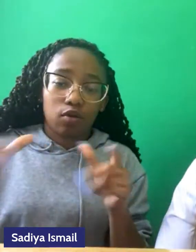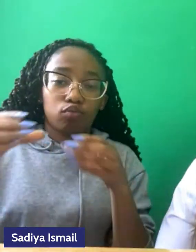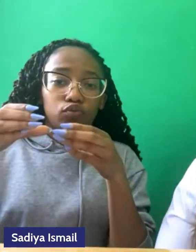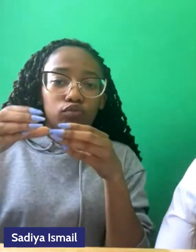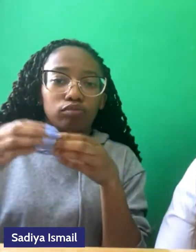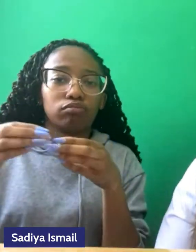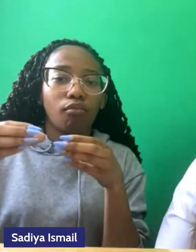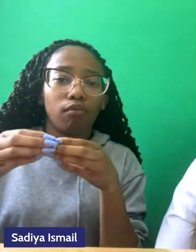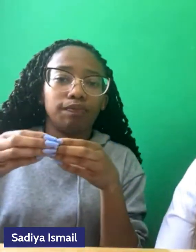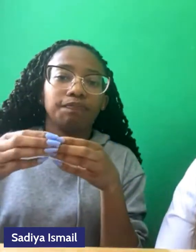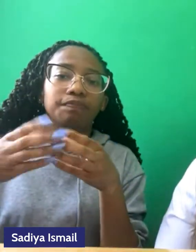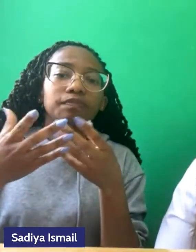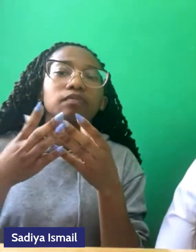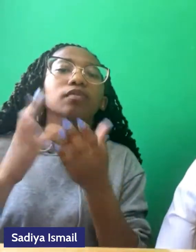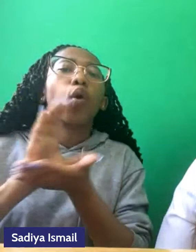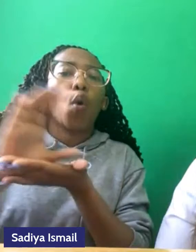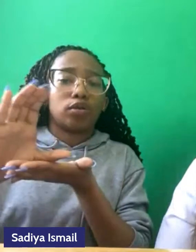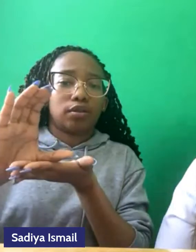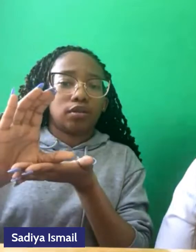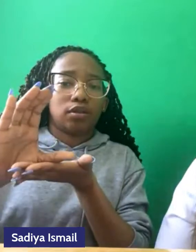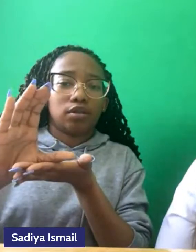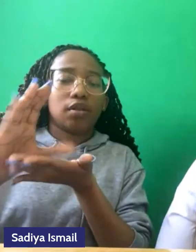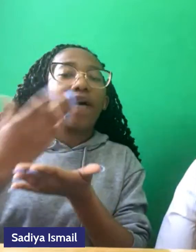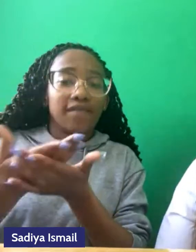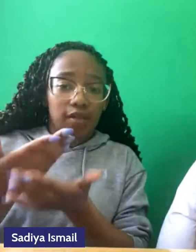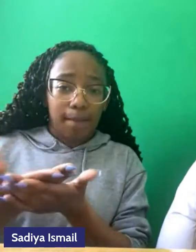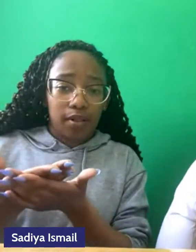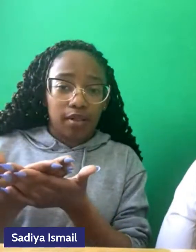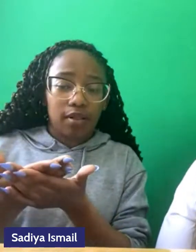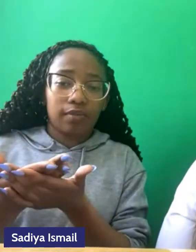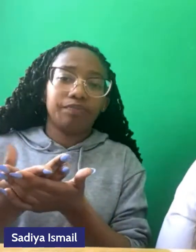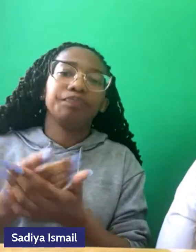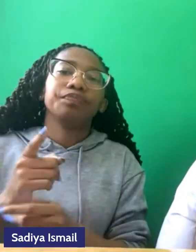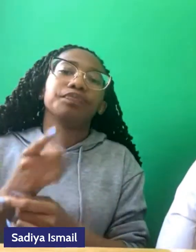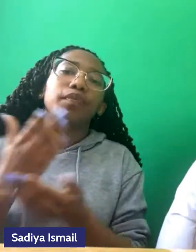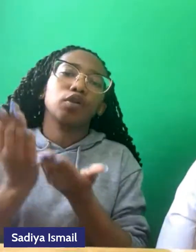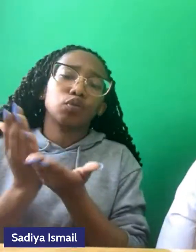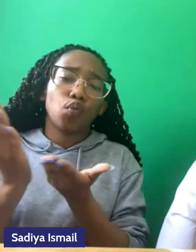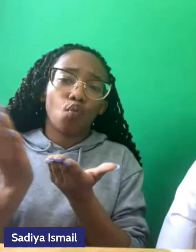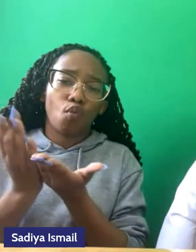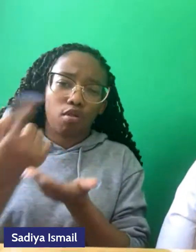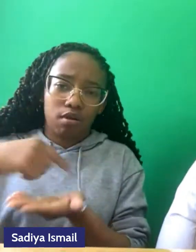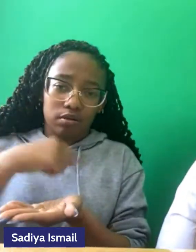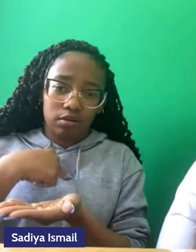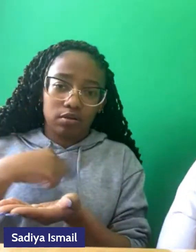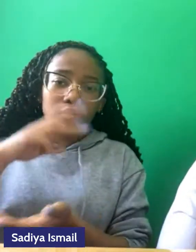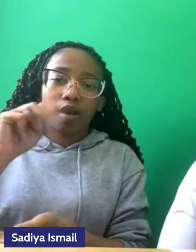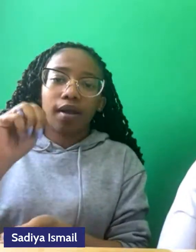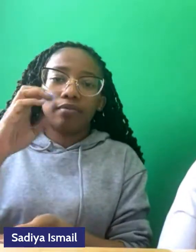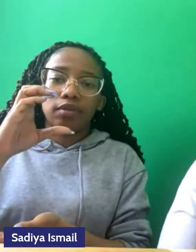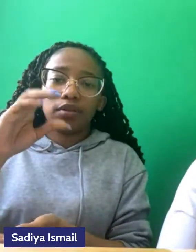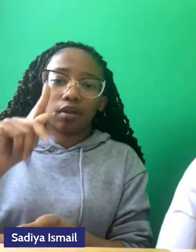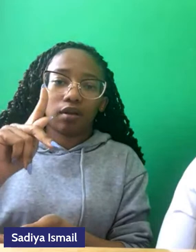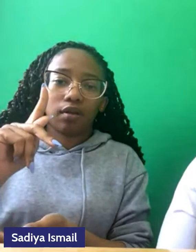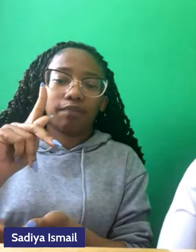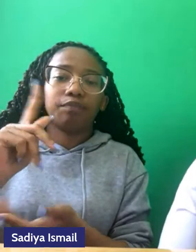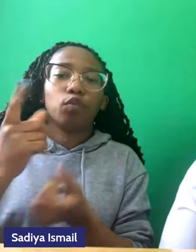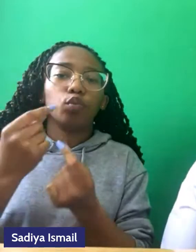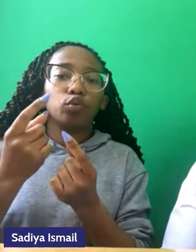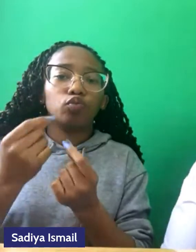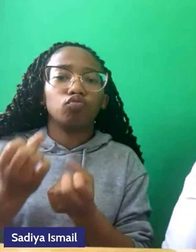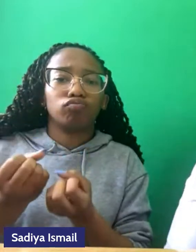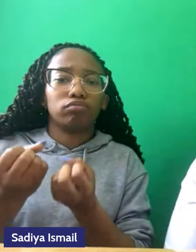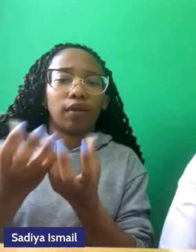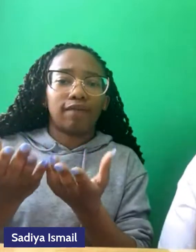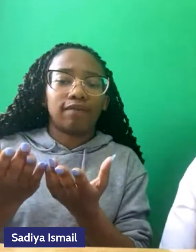class, a course which is available. As a school at MCK, we do